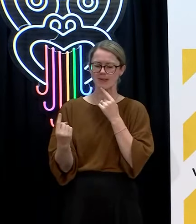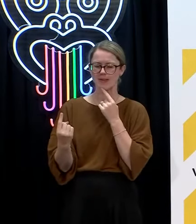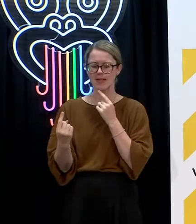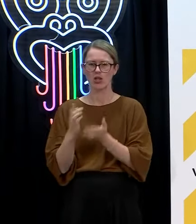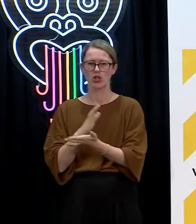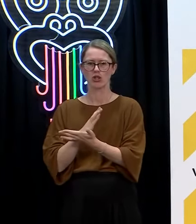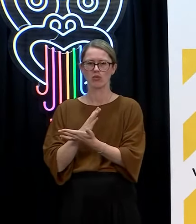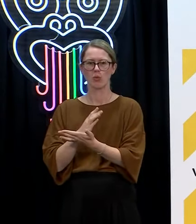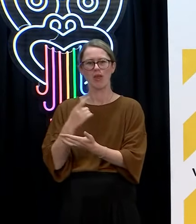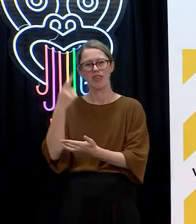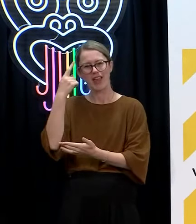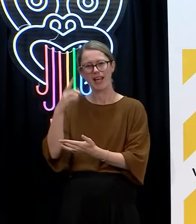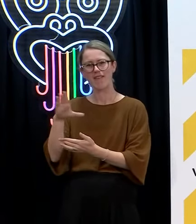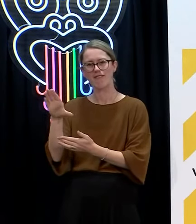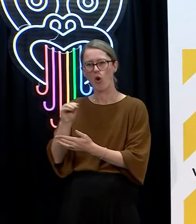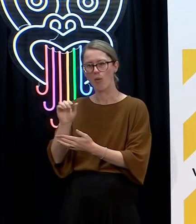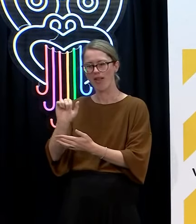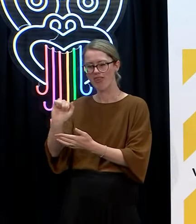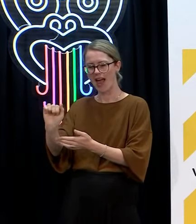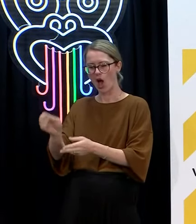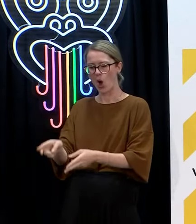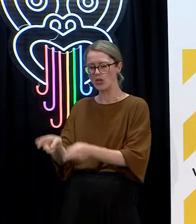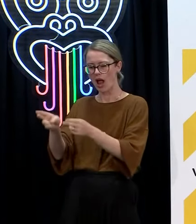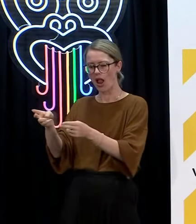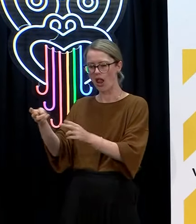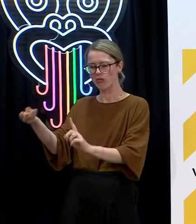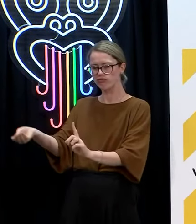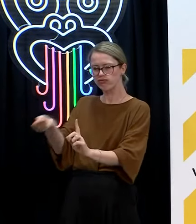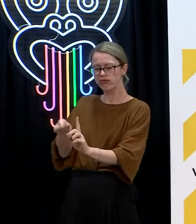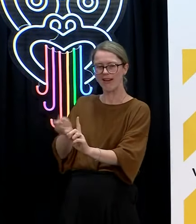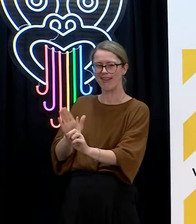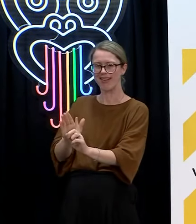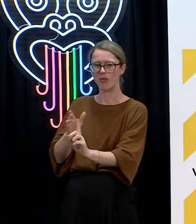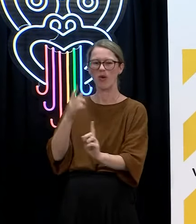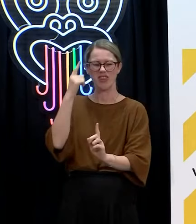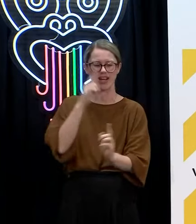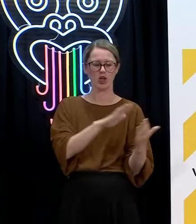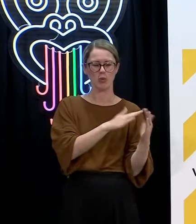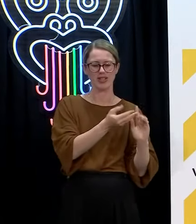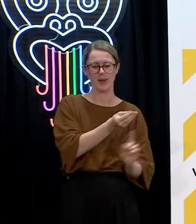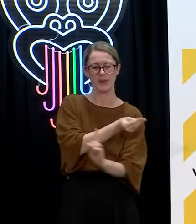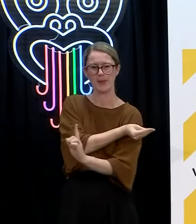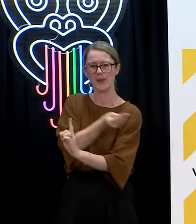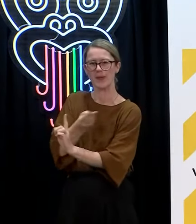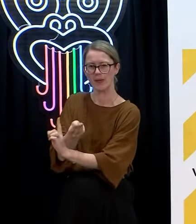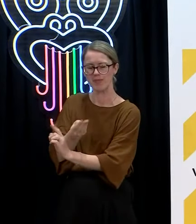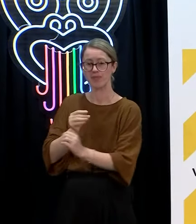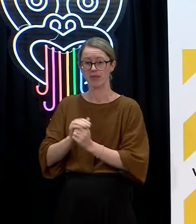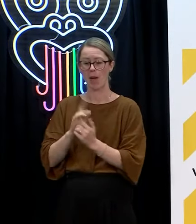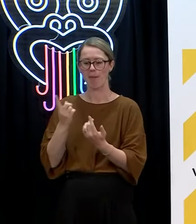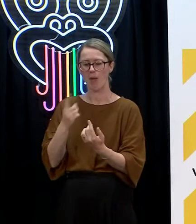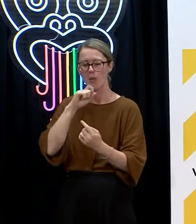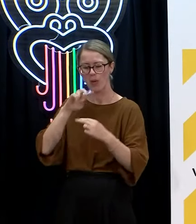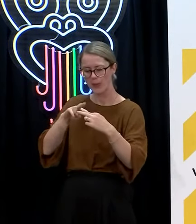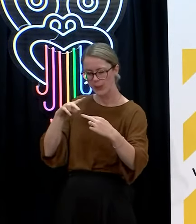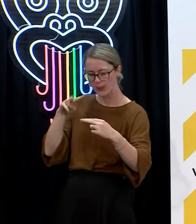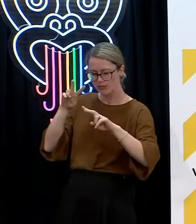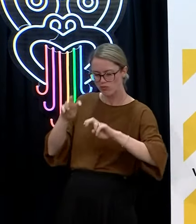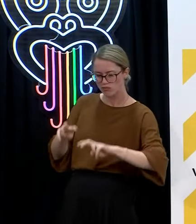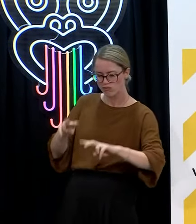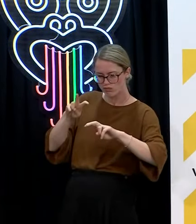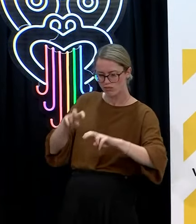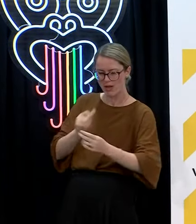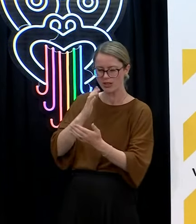not being considered a result of in-facility MIF transmission, and ESR is rerunning the whole genome sequencing today, which